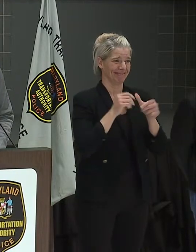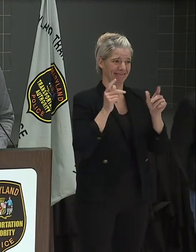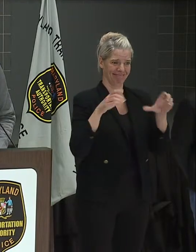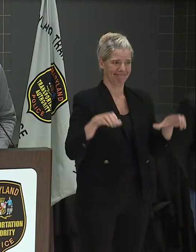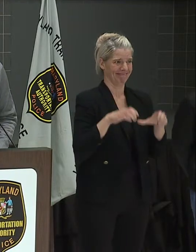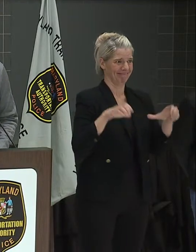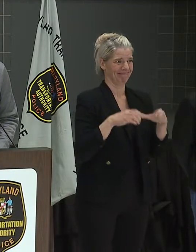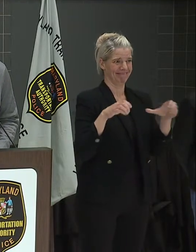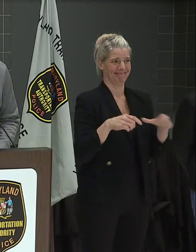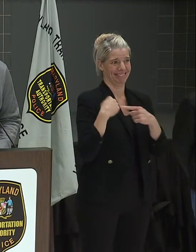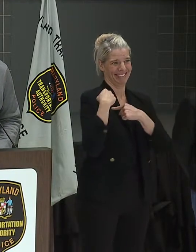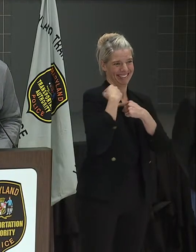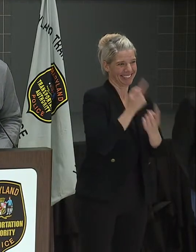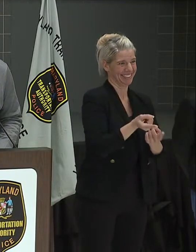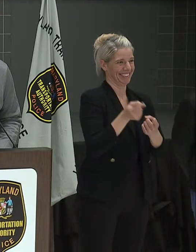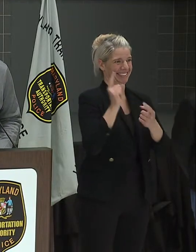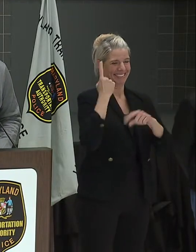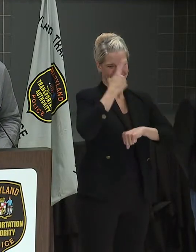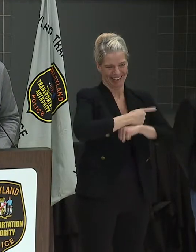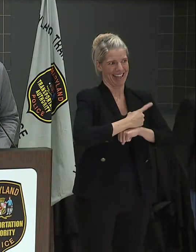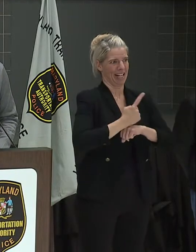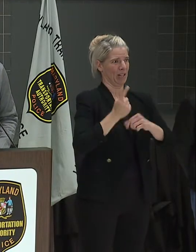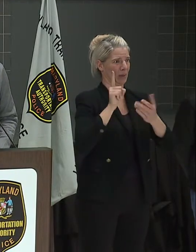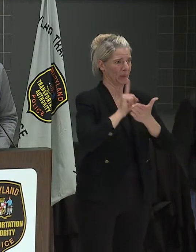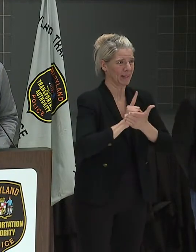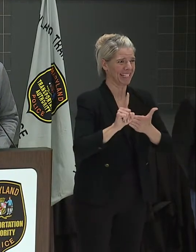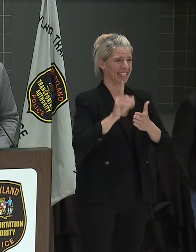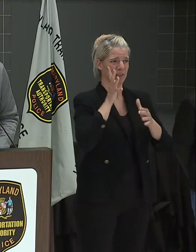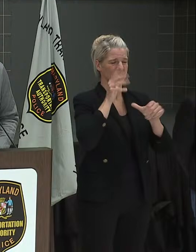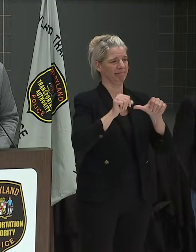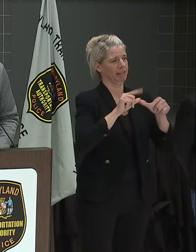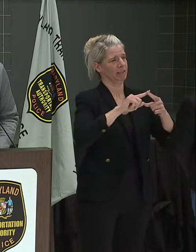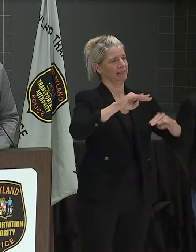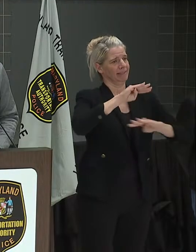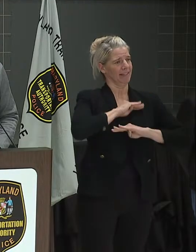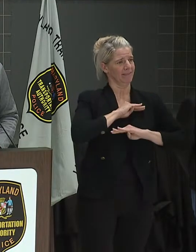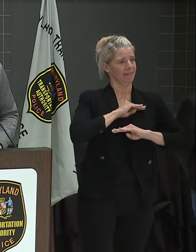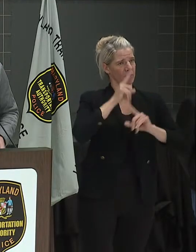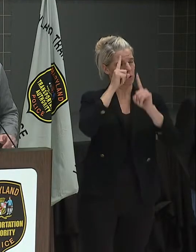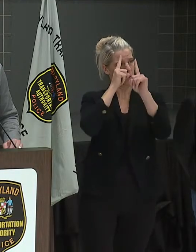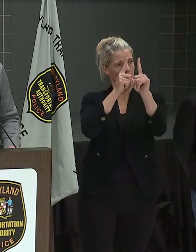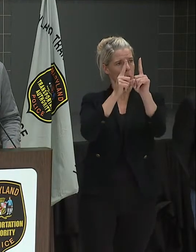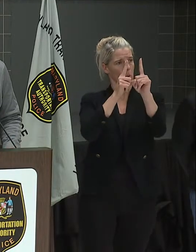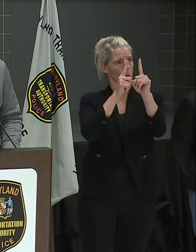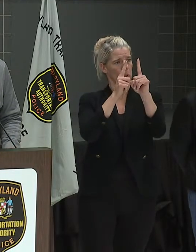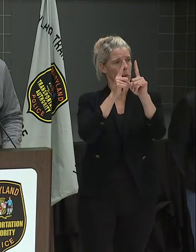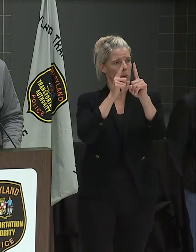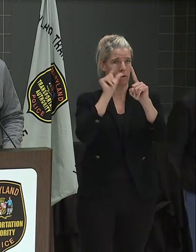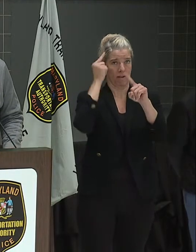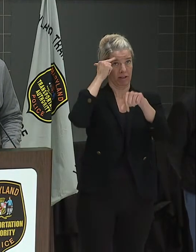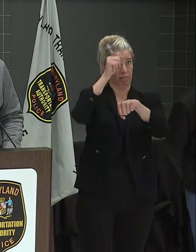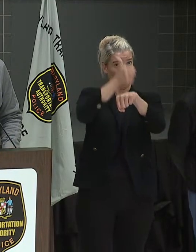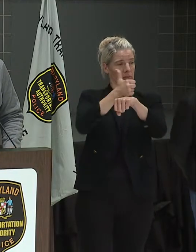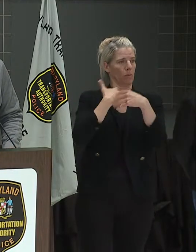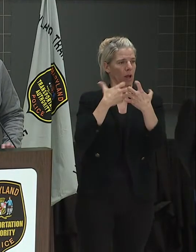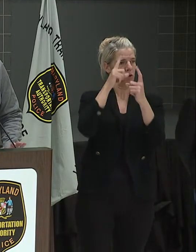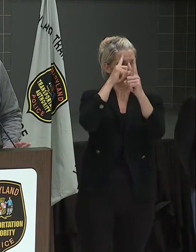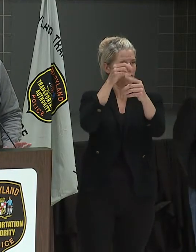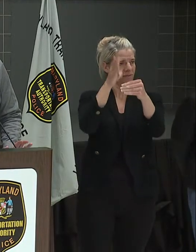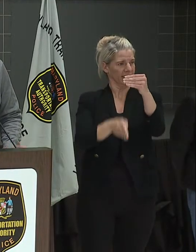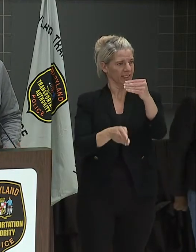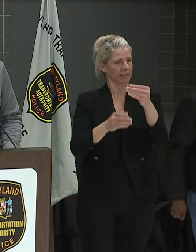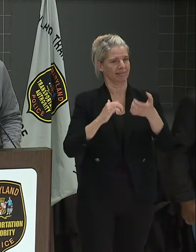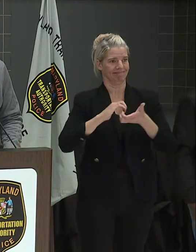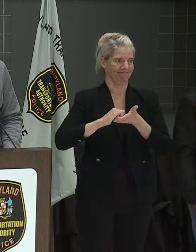months ahead to meet the goals outlined by Governor Moore. And I just want to say this has been the most collaborative effort I have